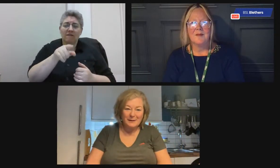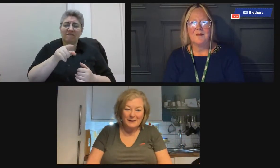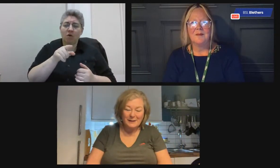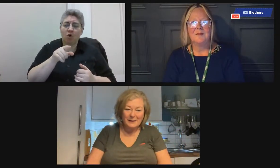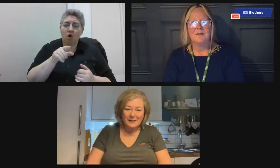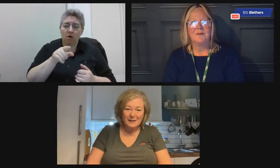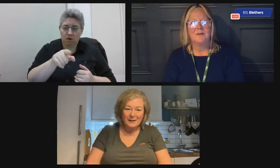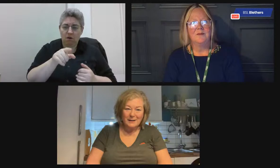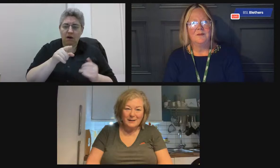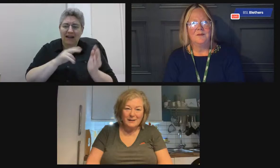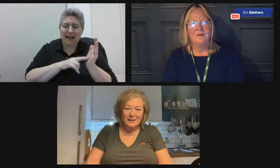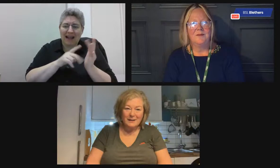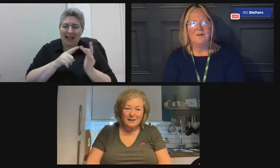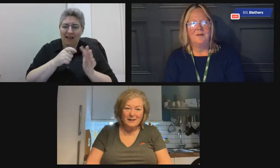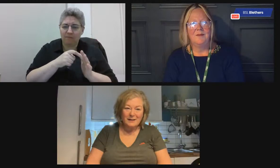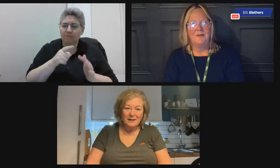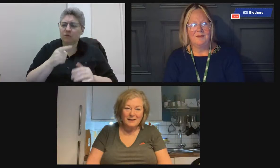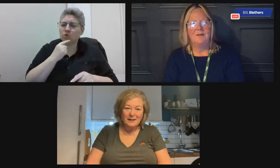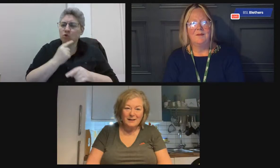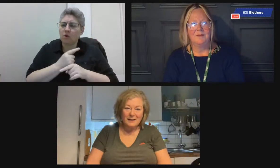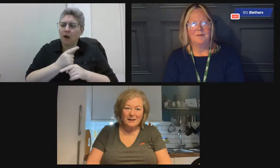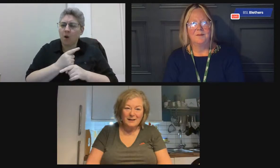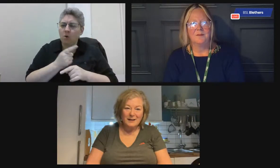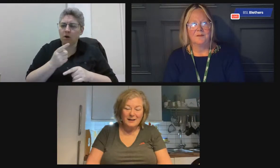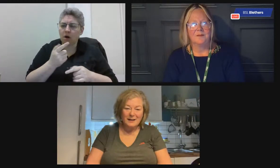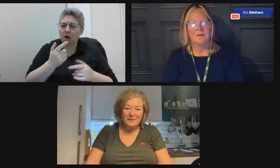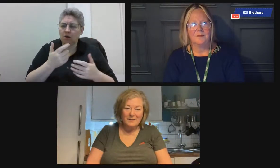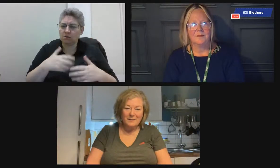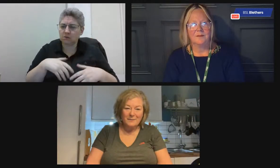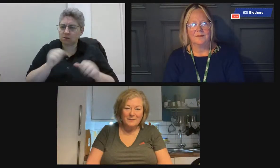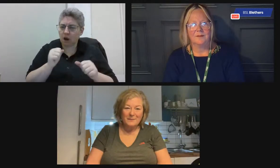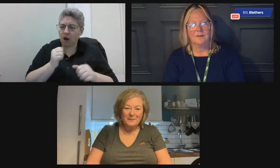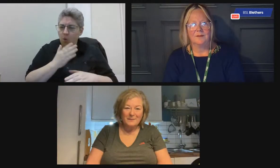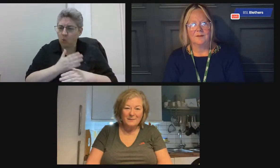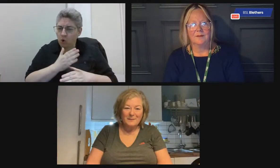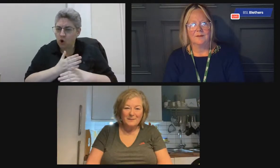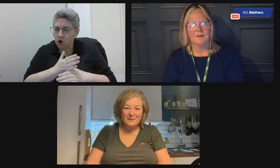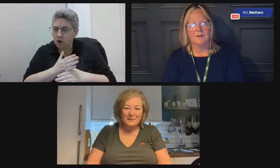I'm just looking at my screen here. We've got a question for Nikki coming in.